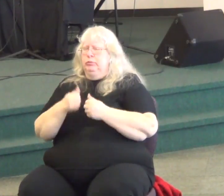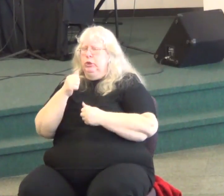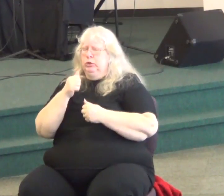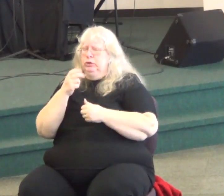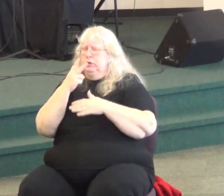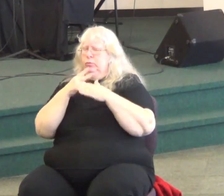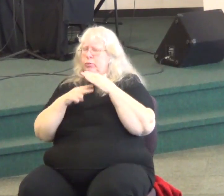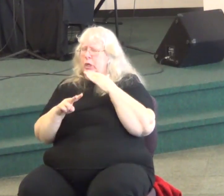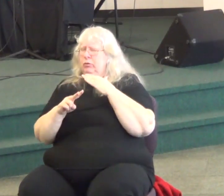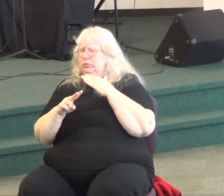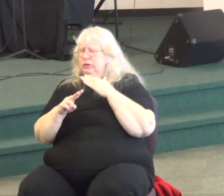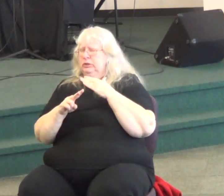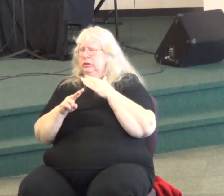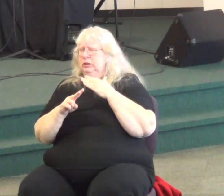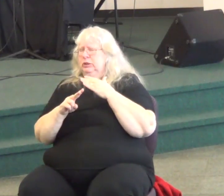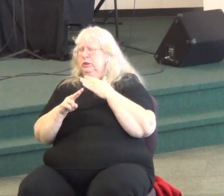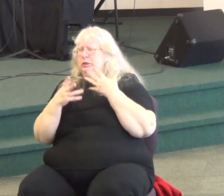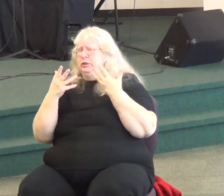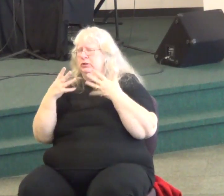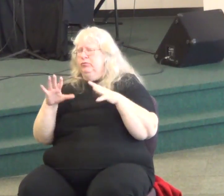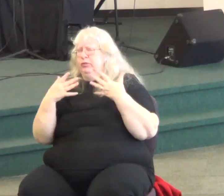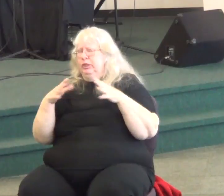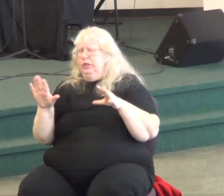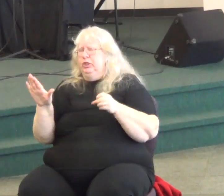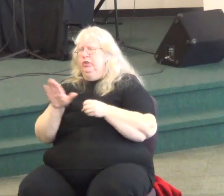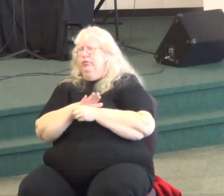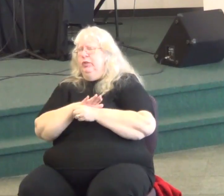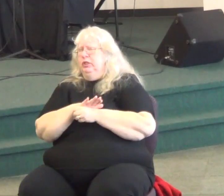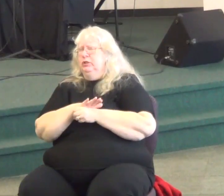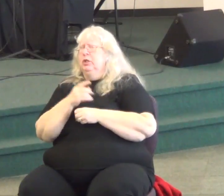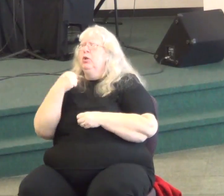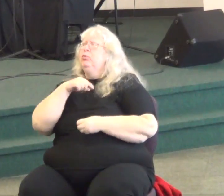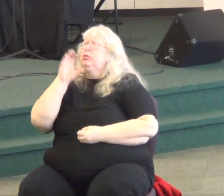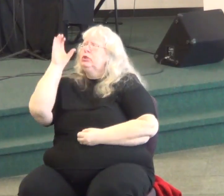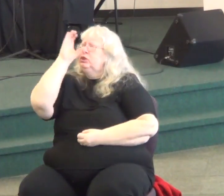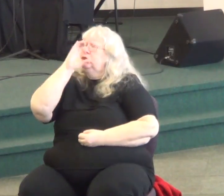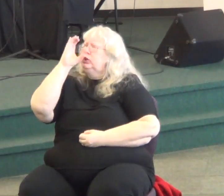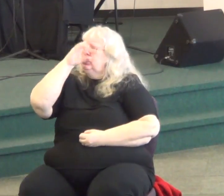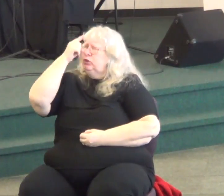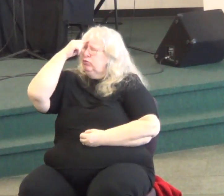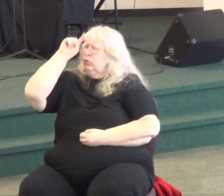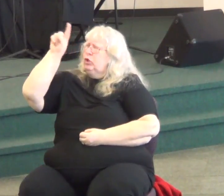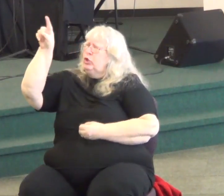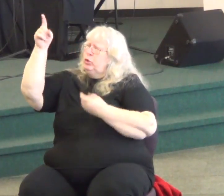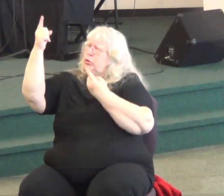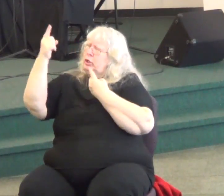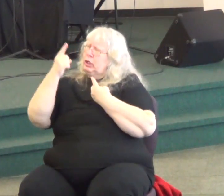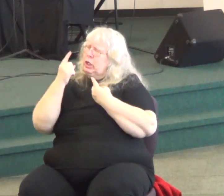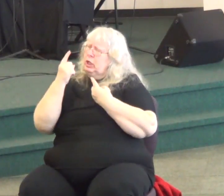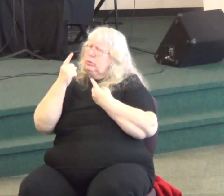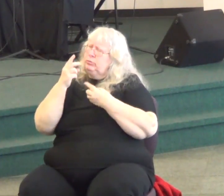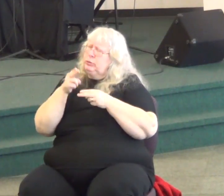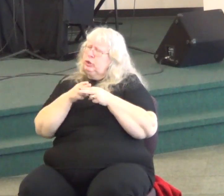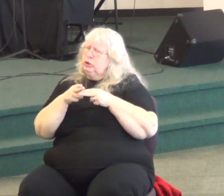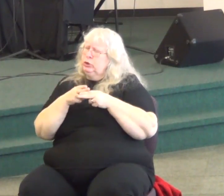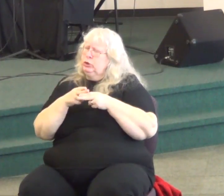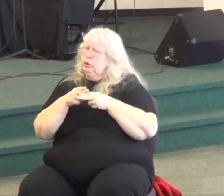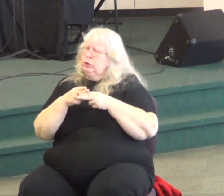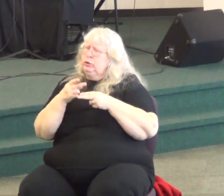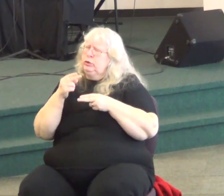your return soon. And Lord, that's why our hearts burn and ache and cry out for salvation for those